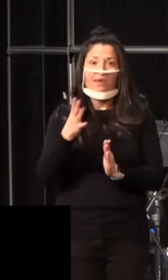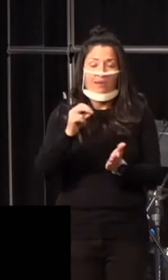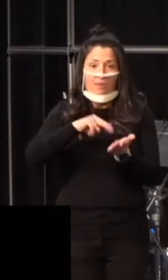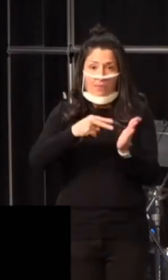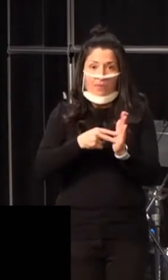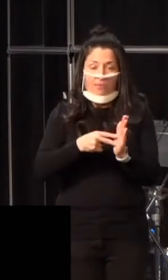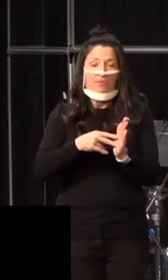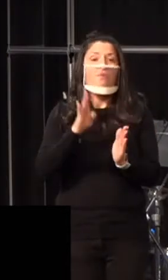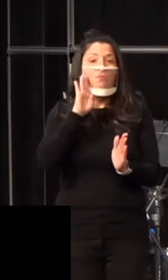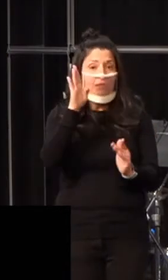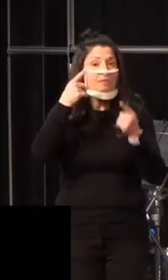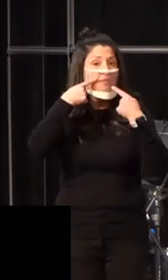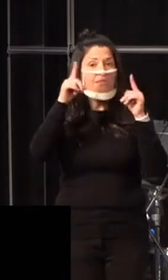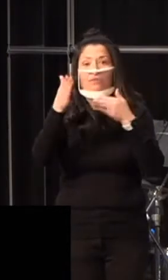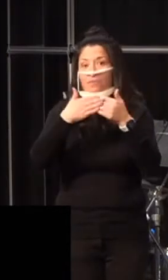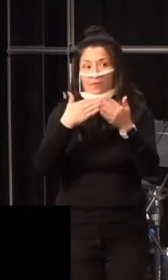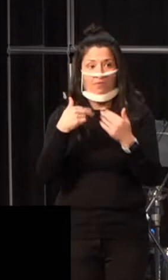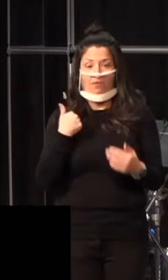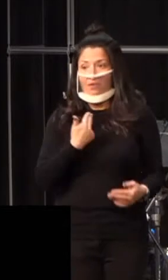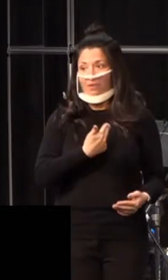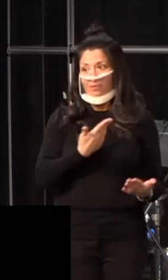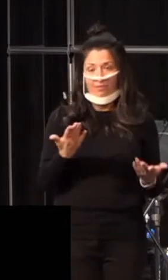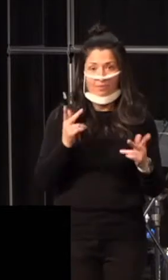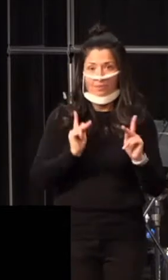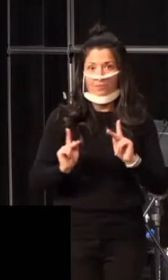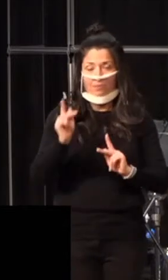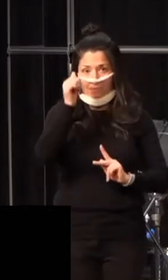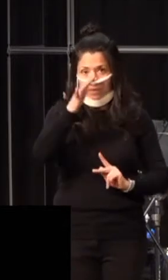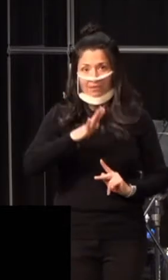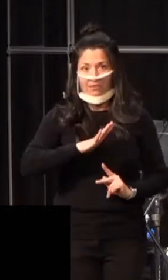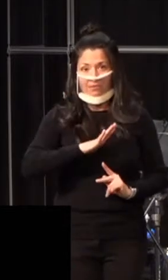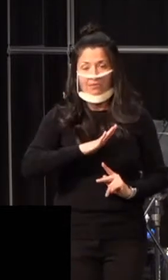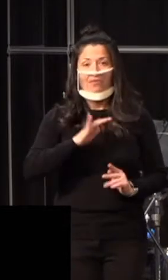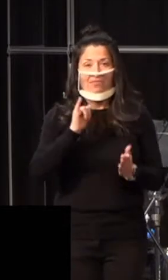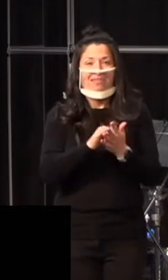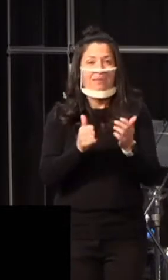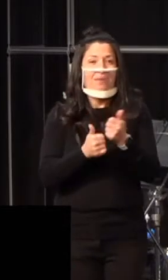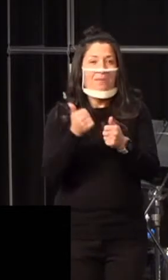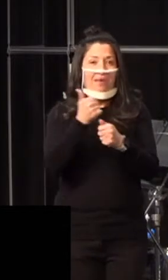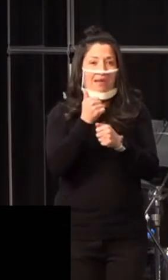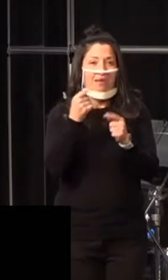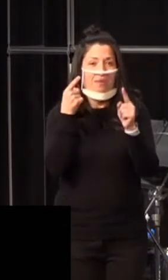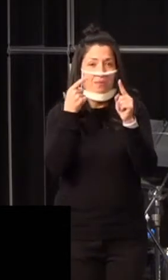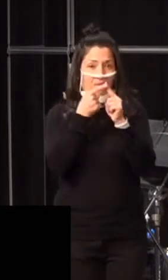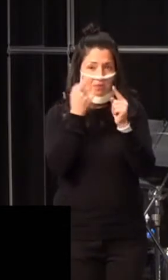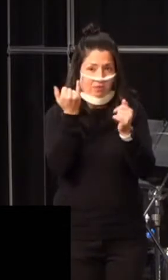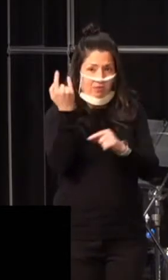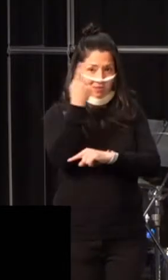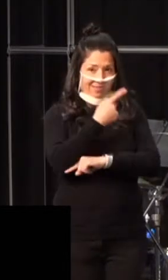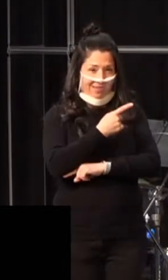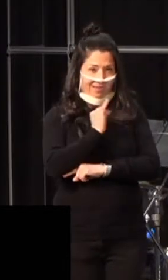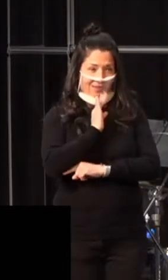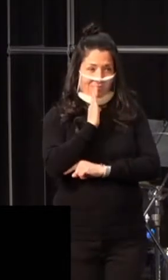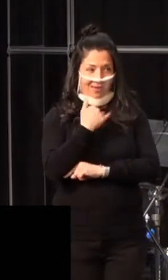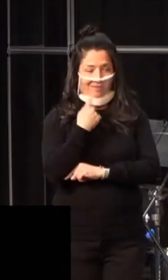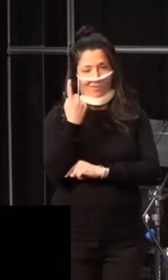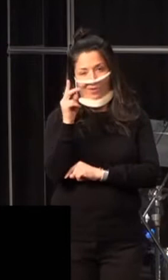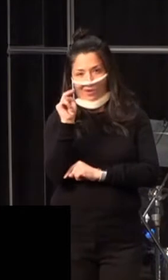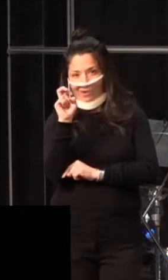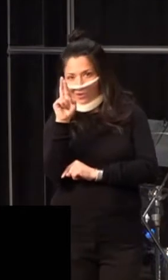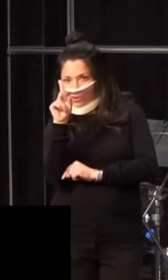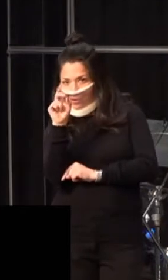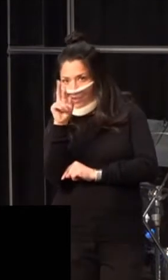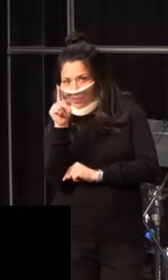it in spite of us. So that's the main point for today. I'm going to have a nerd out moment for a sec. Here's